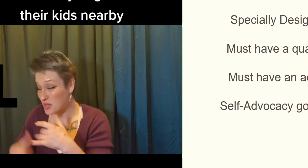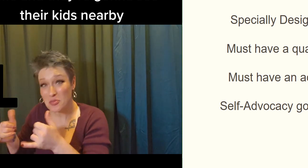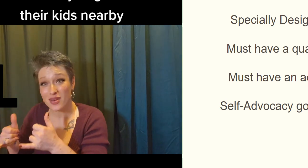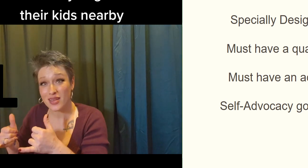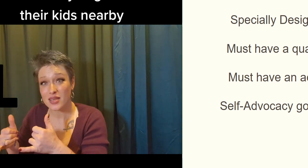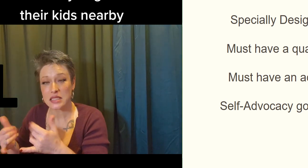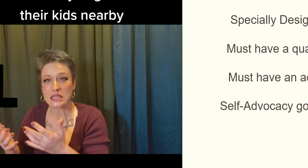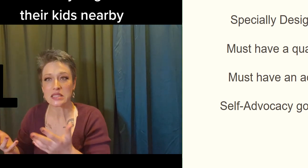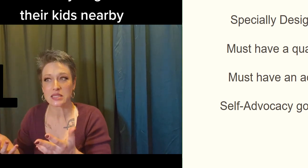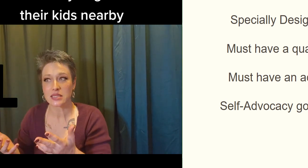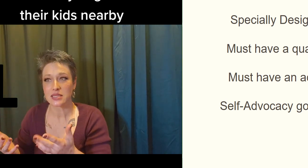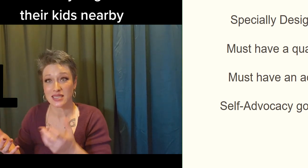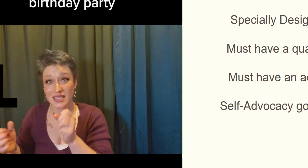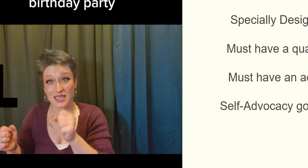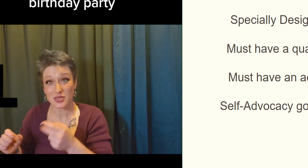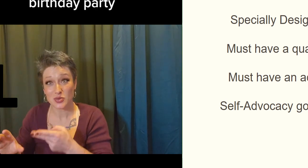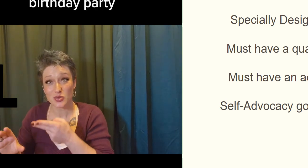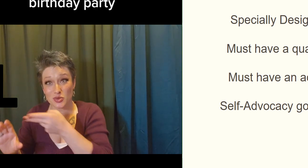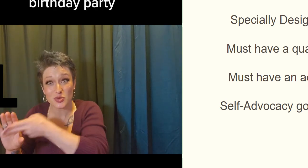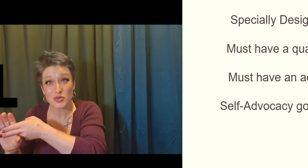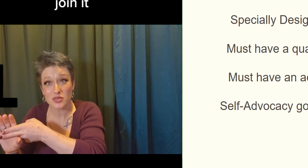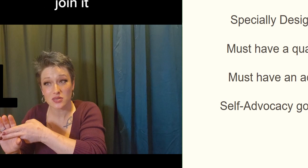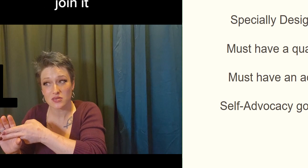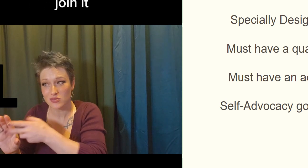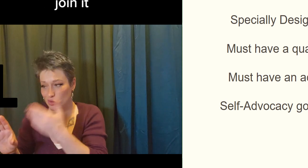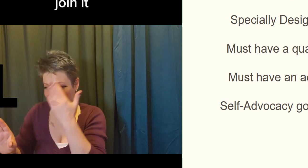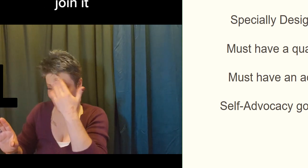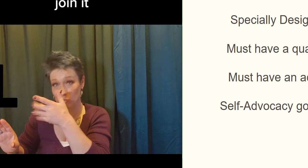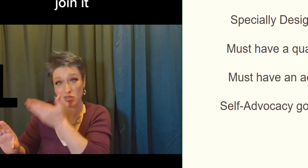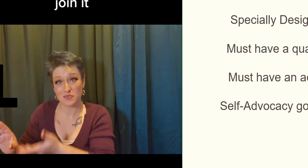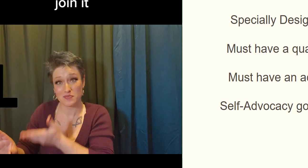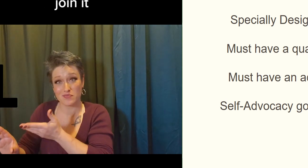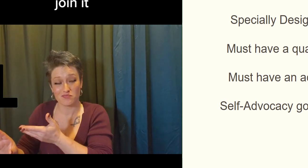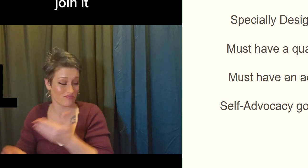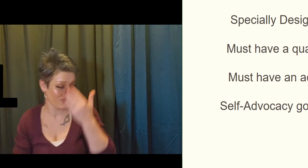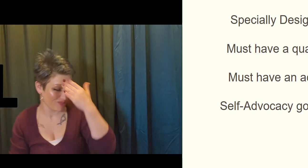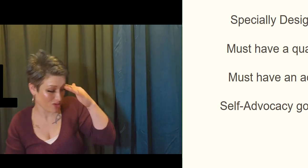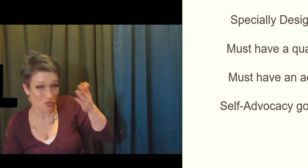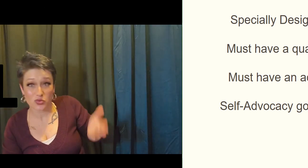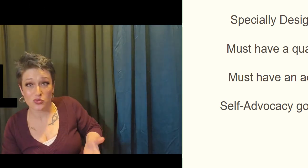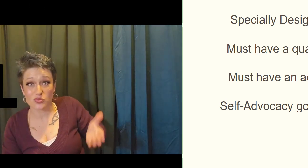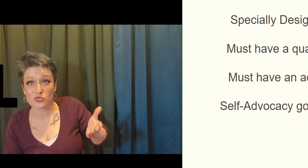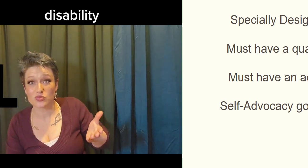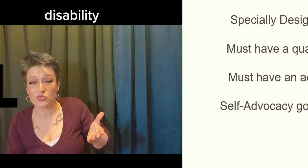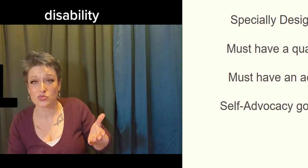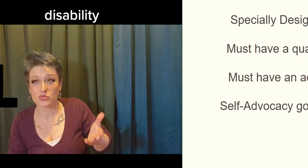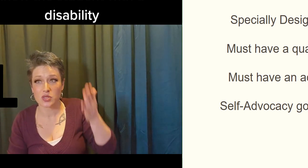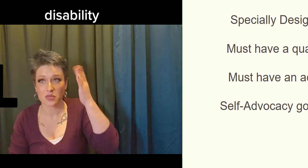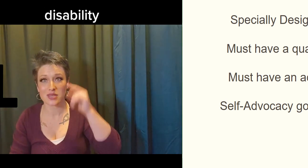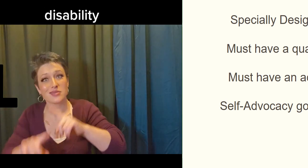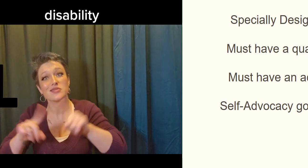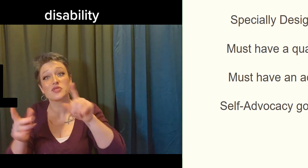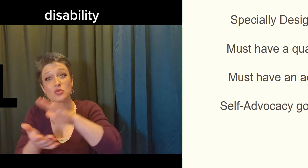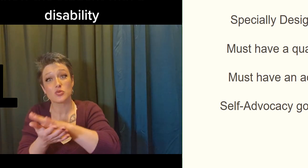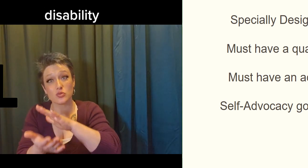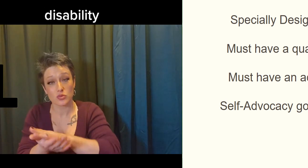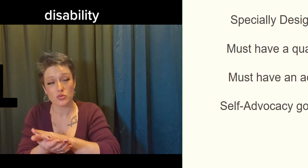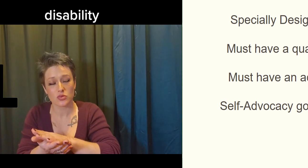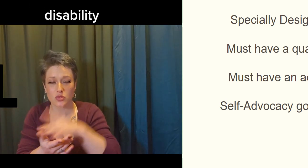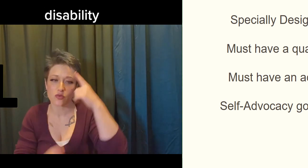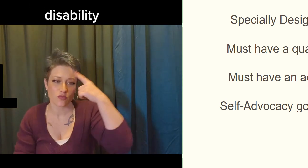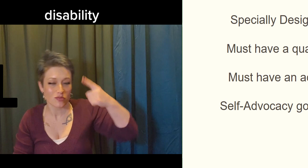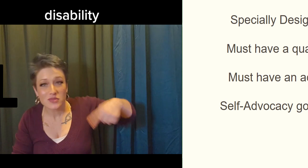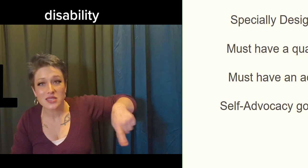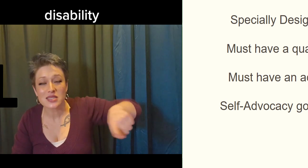going to see their kids nearby and they're going to have a birthday party, are they going to show up and join it? They don't know them. The kids from home don't know the student